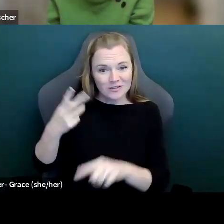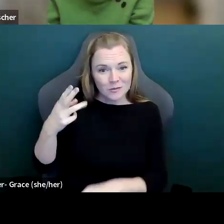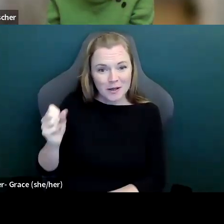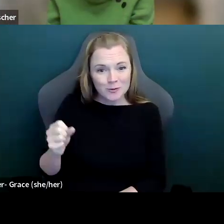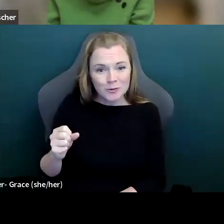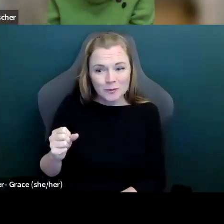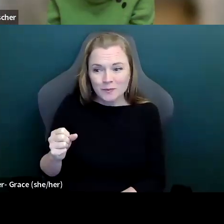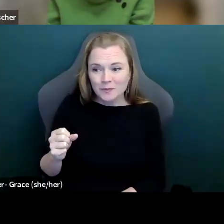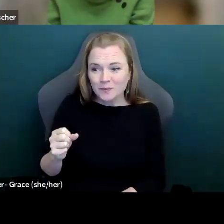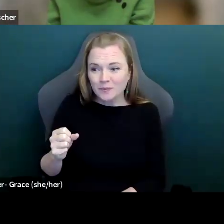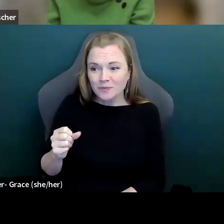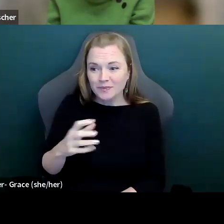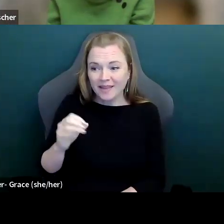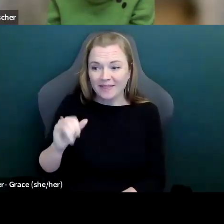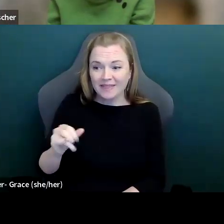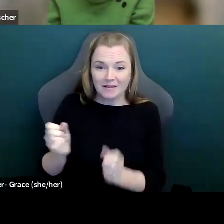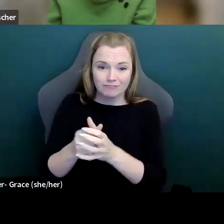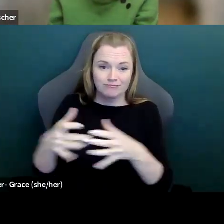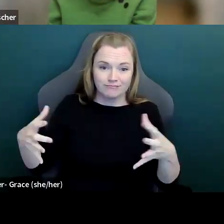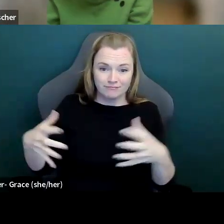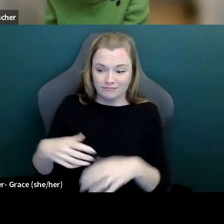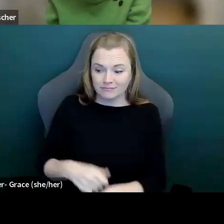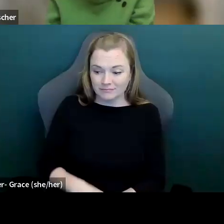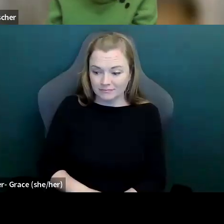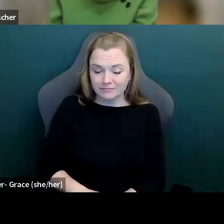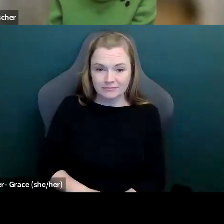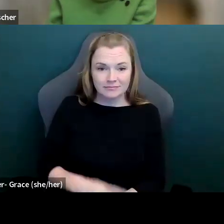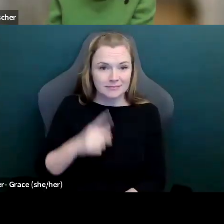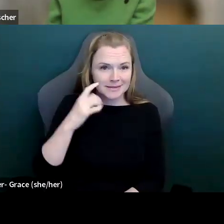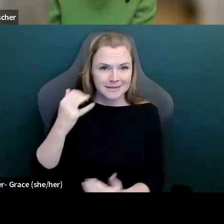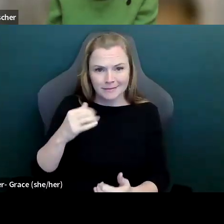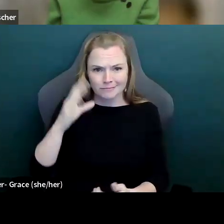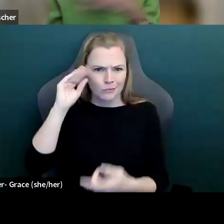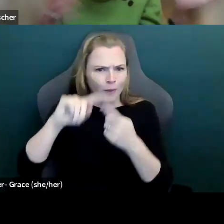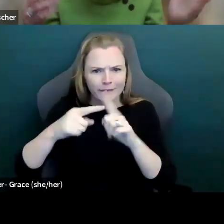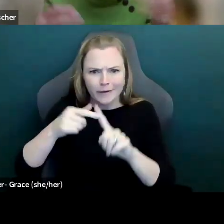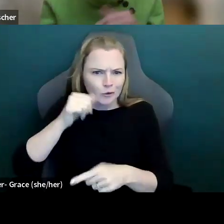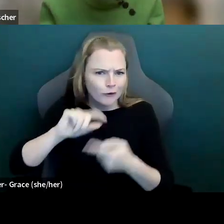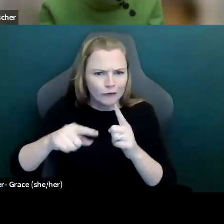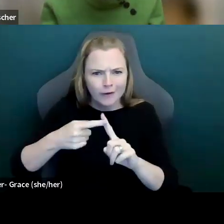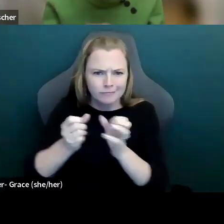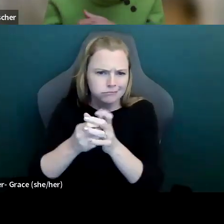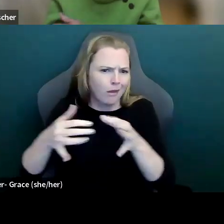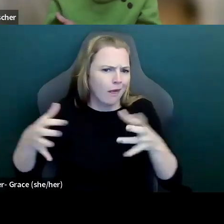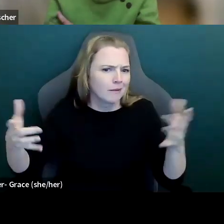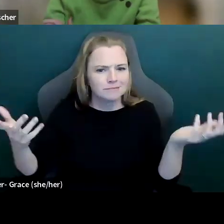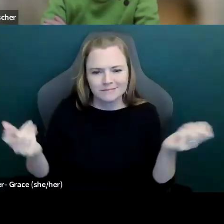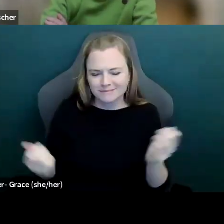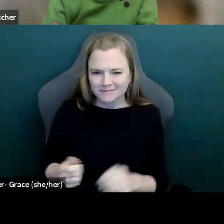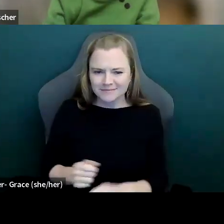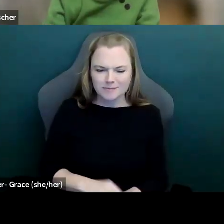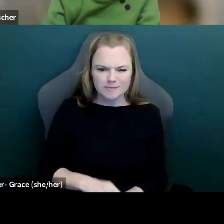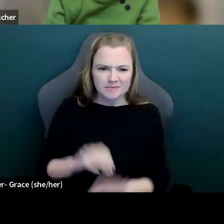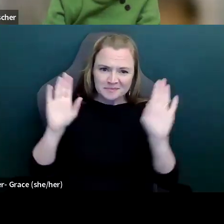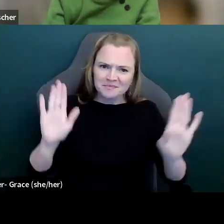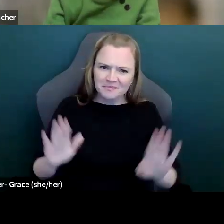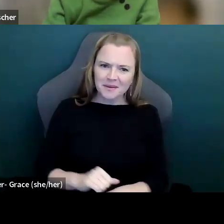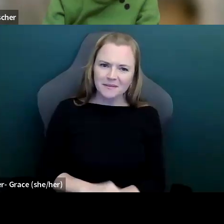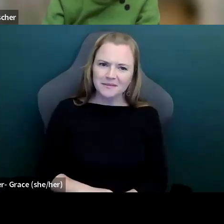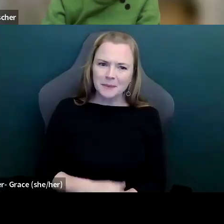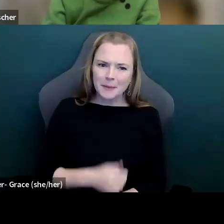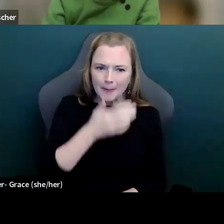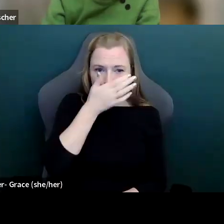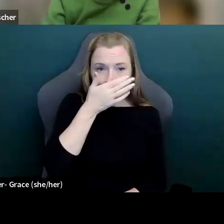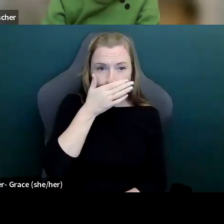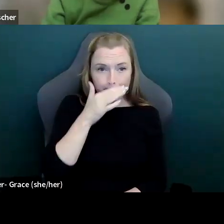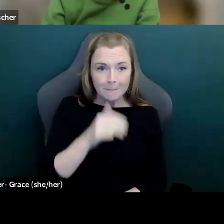And of course it's grown because they have If boyfriends and girlfriends and so forth. And it keeps growing, but it's wonderful. There are